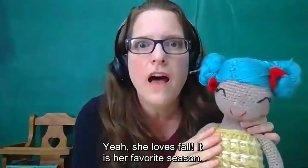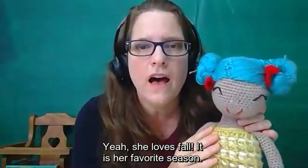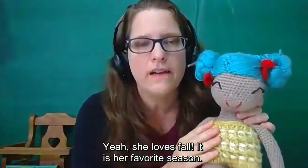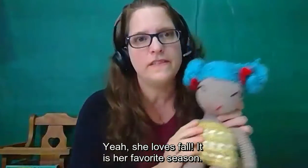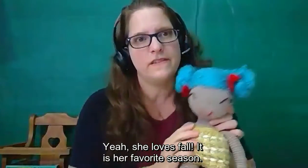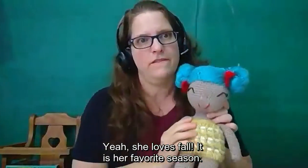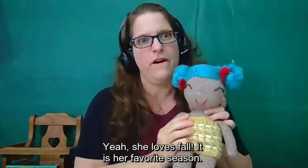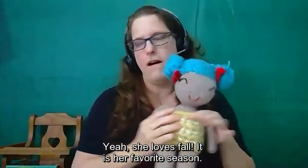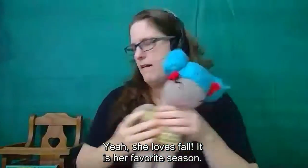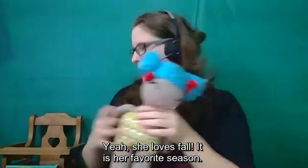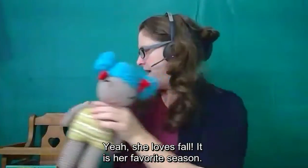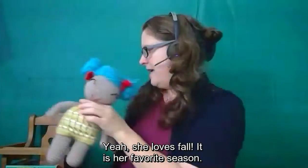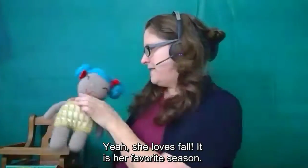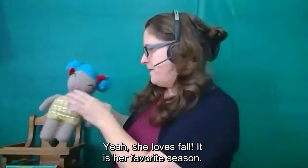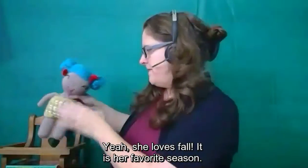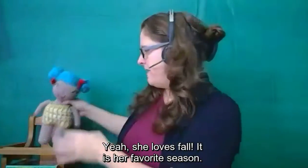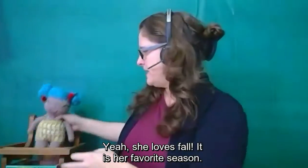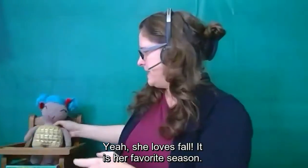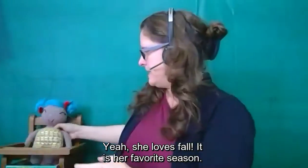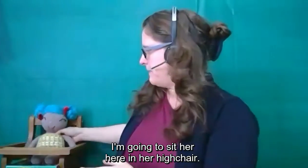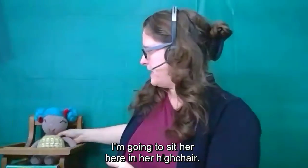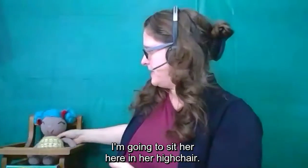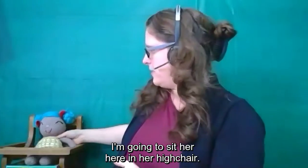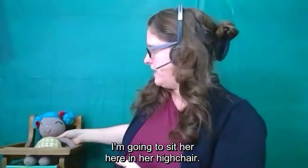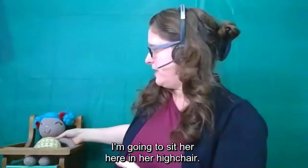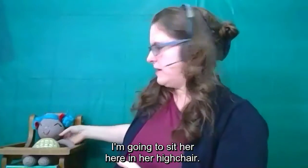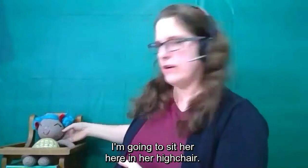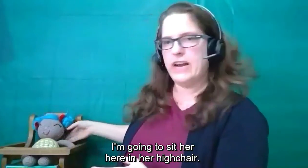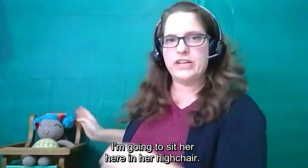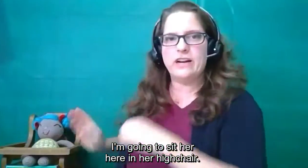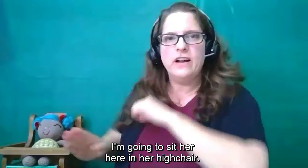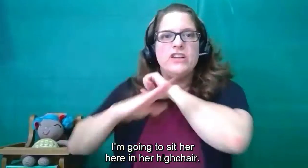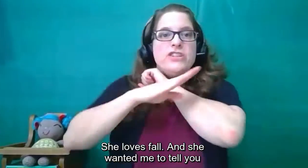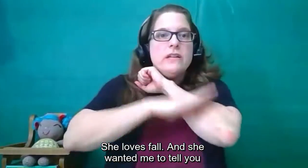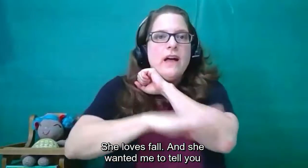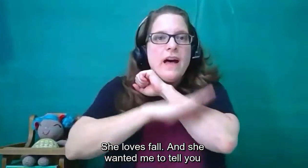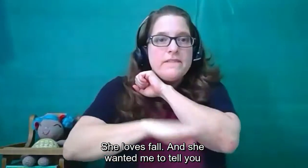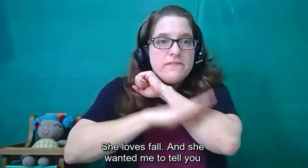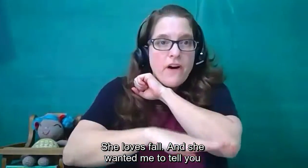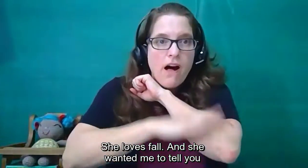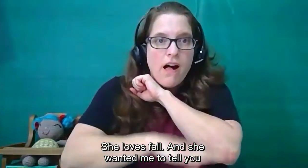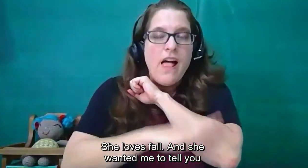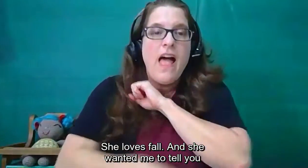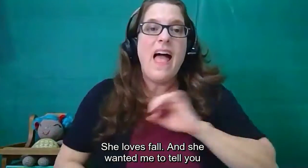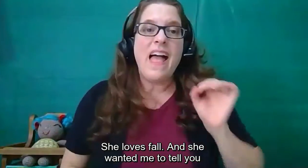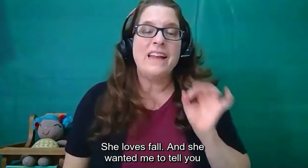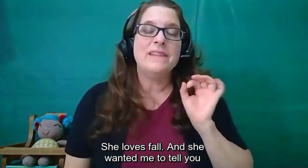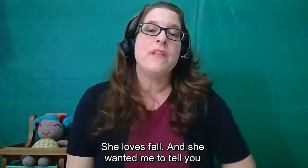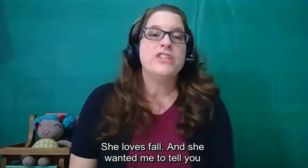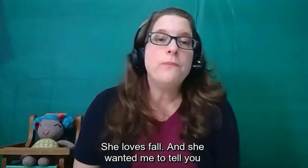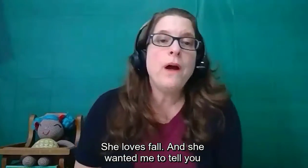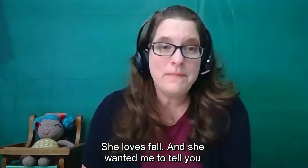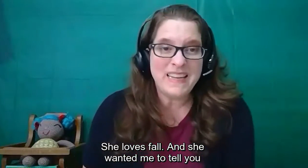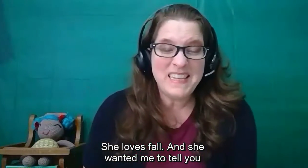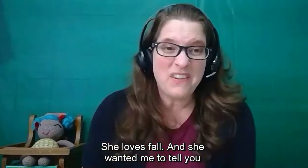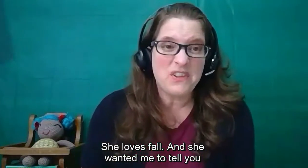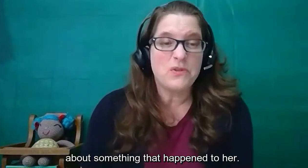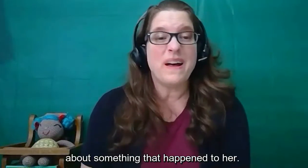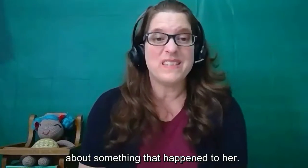loves fall. It is her favorite season. I'm going to sit her here in her high chair. She loves fall. And she wanted me to tell you about something